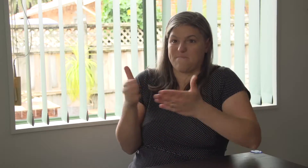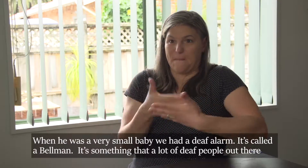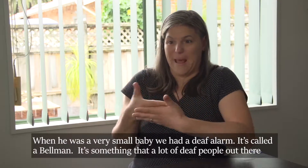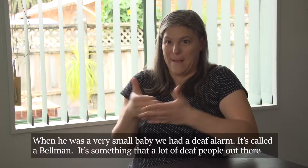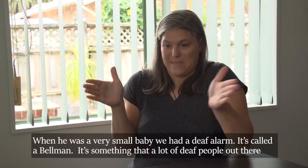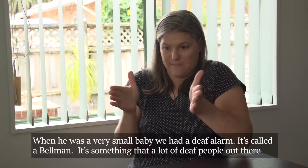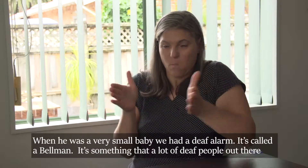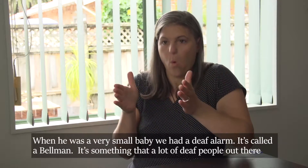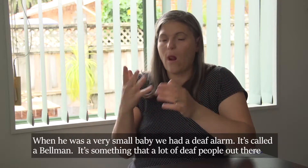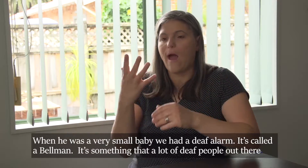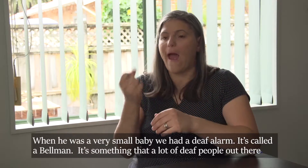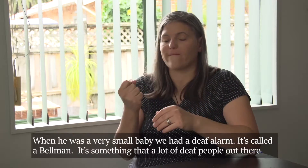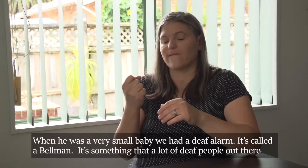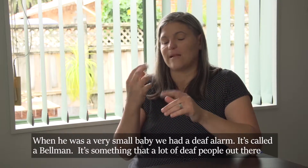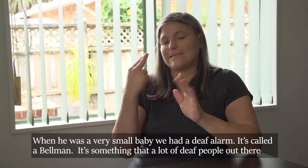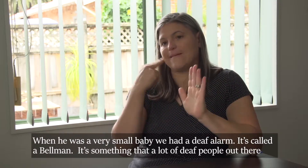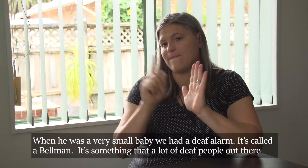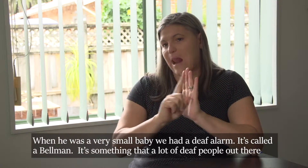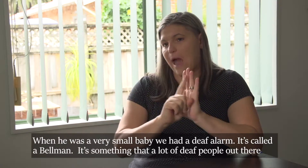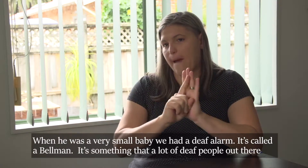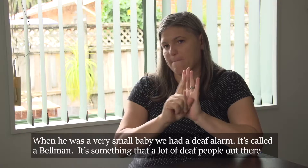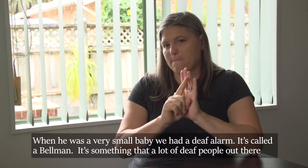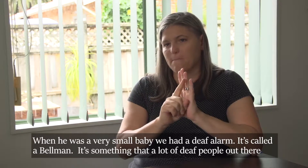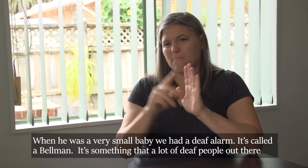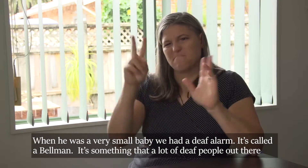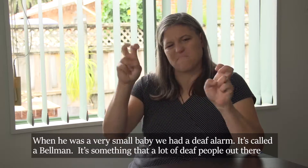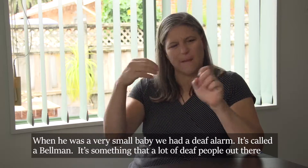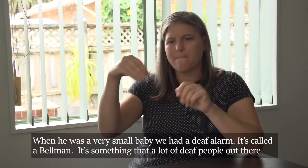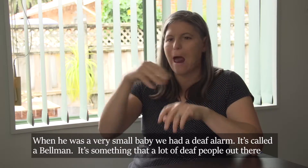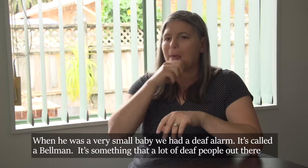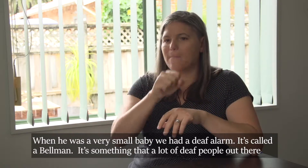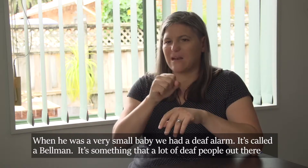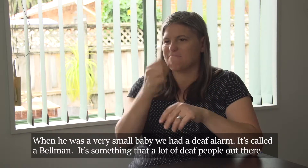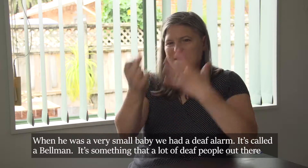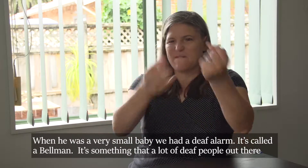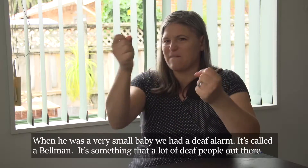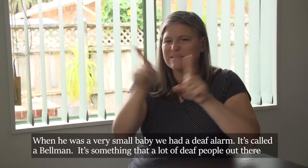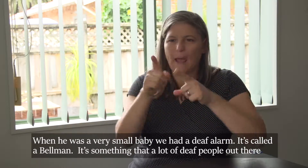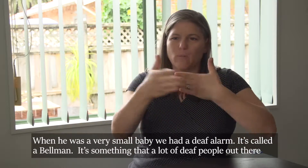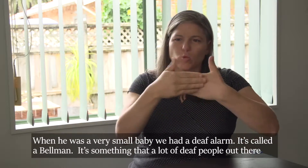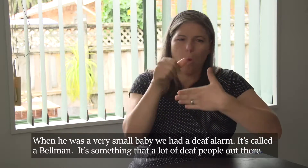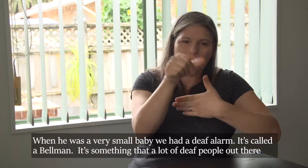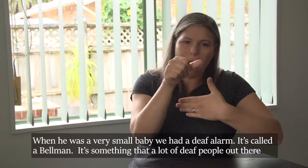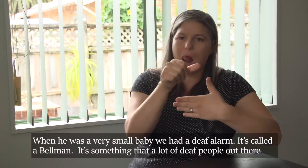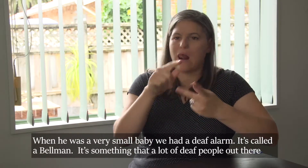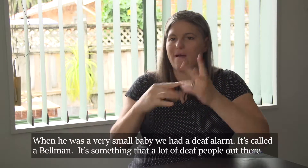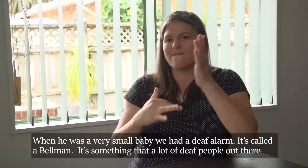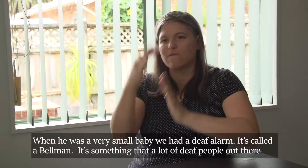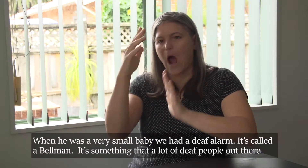When he was a very small baby, we had a deaf alarm. It's called a Bellman. It's something that a lot of deaf people